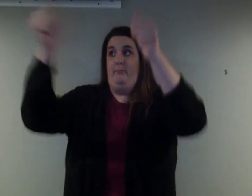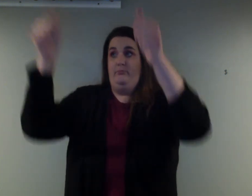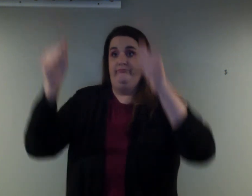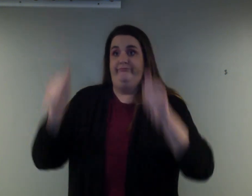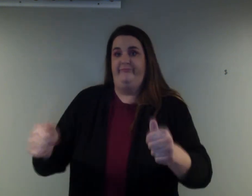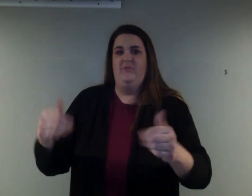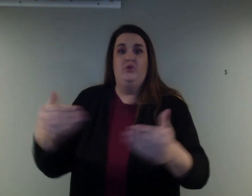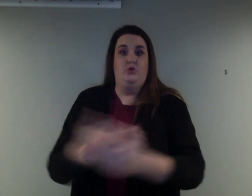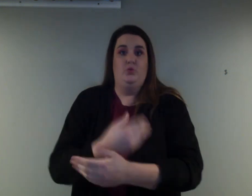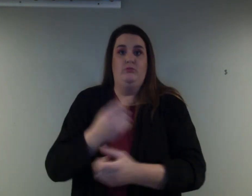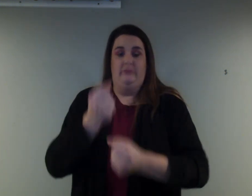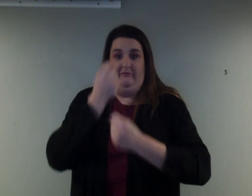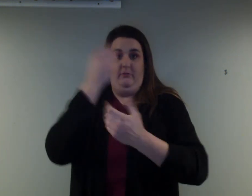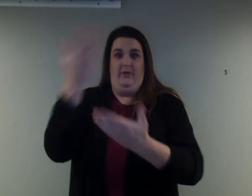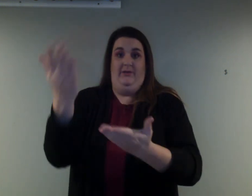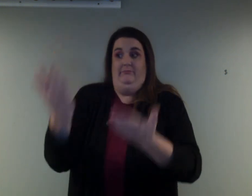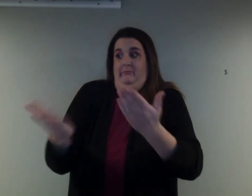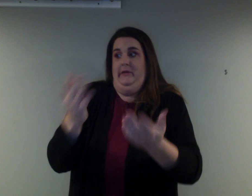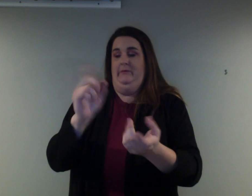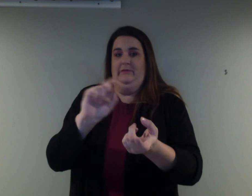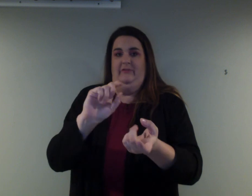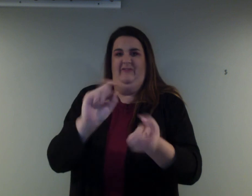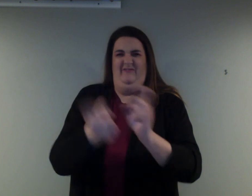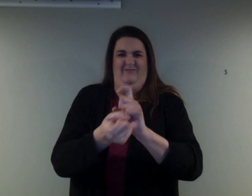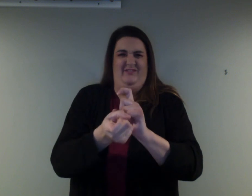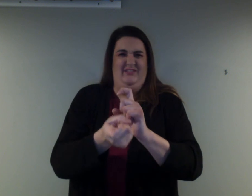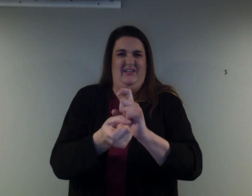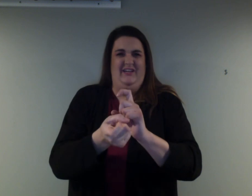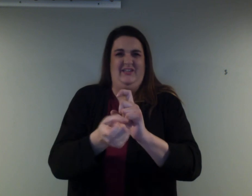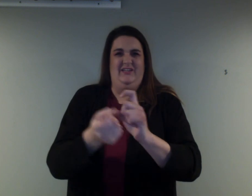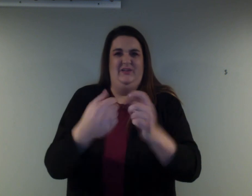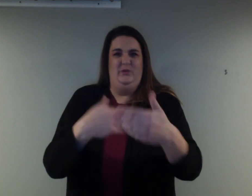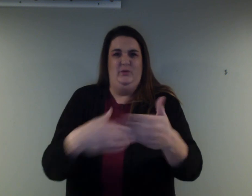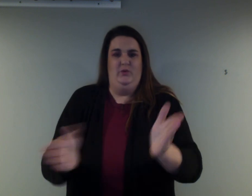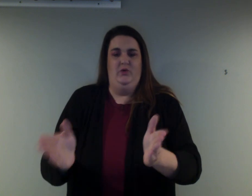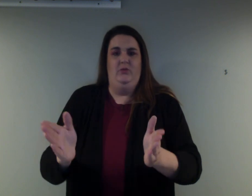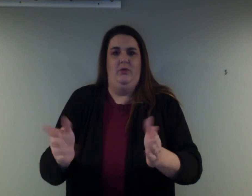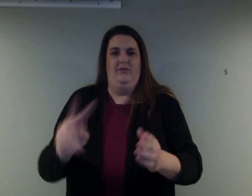guess they are remodeling or something on the second floor. See you tomorrow.